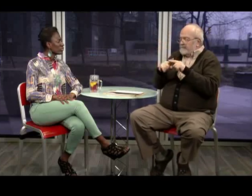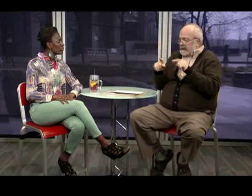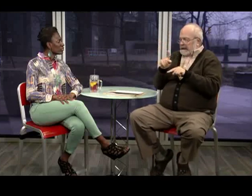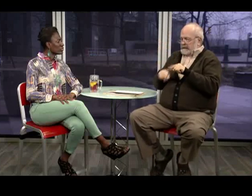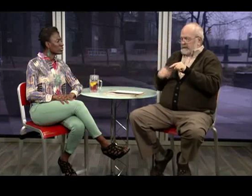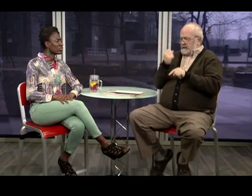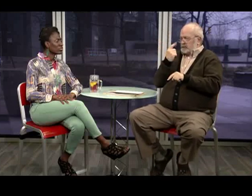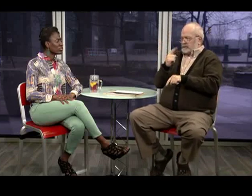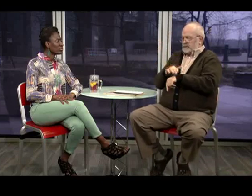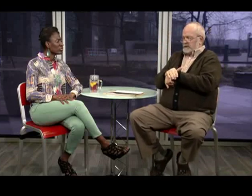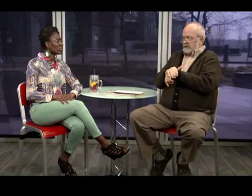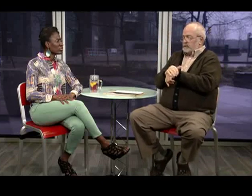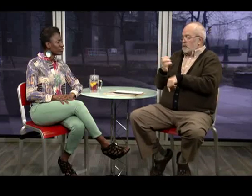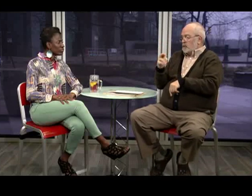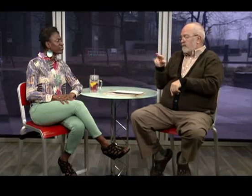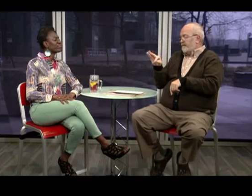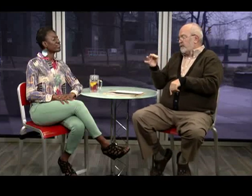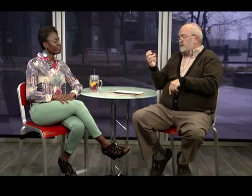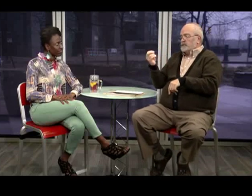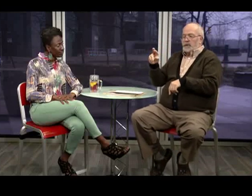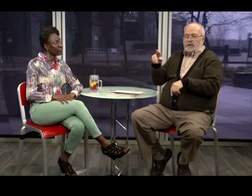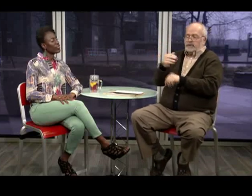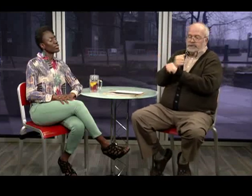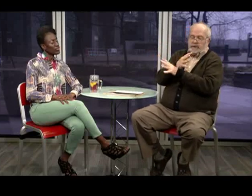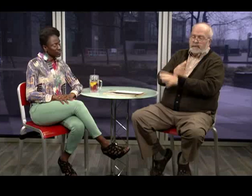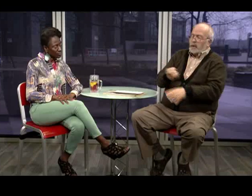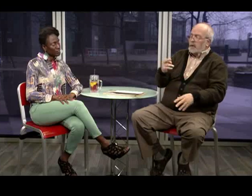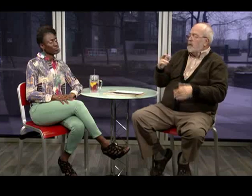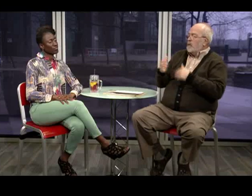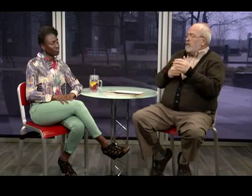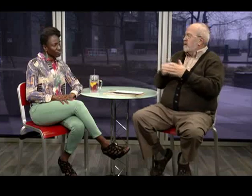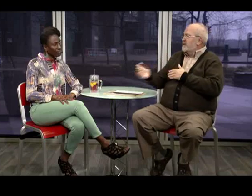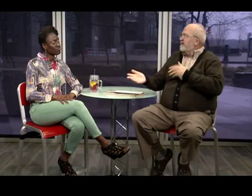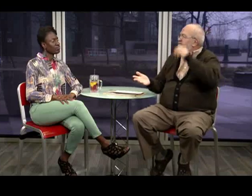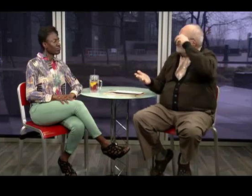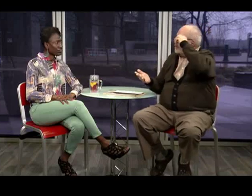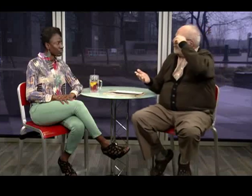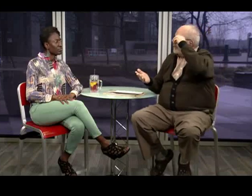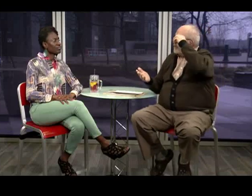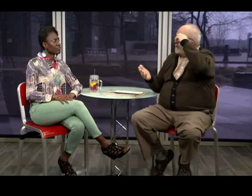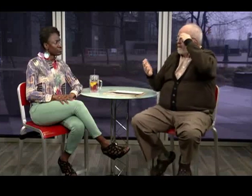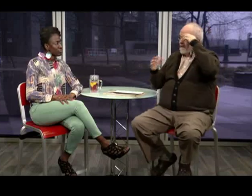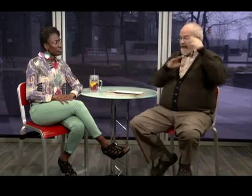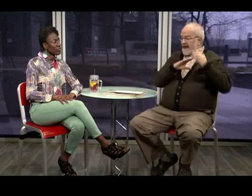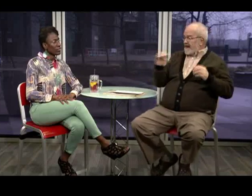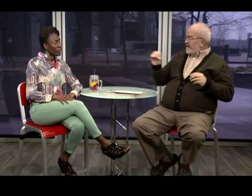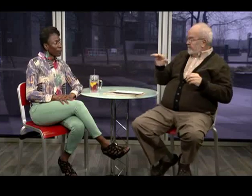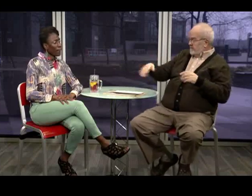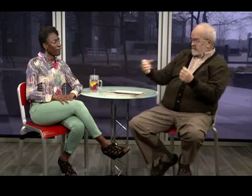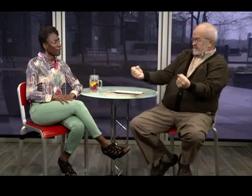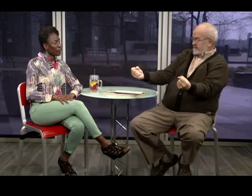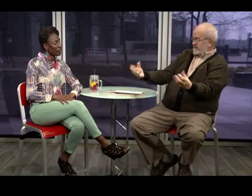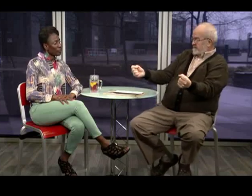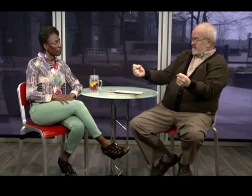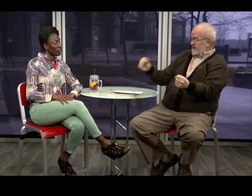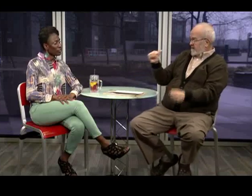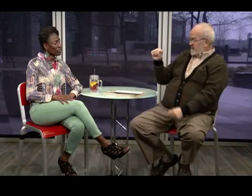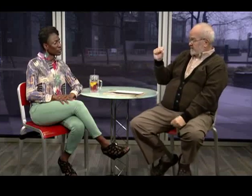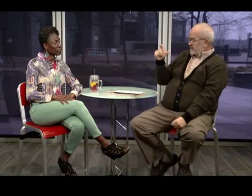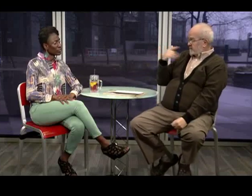graduated. They are very intelligent, but they are unfortunately illiterate or have very low literacy.